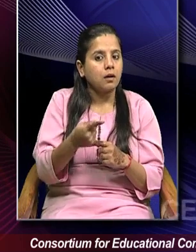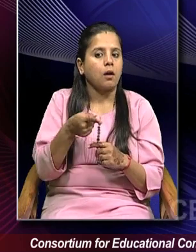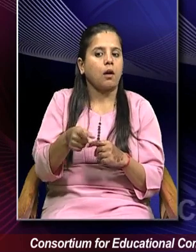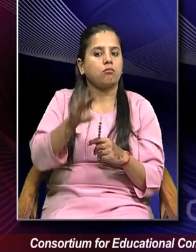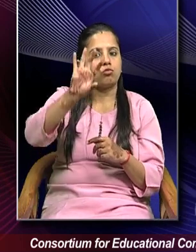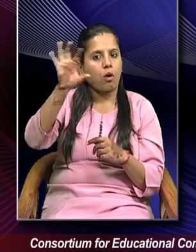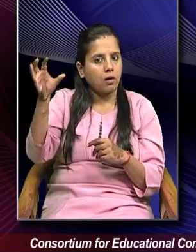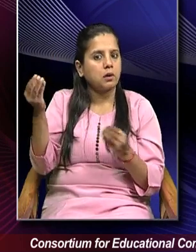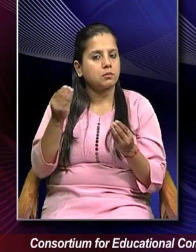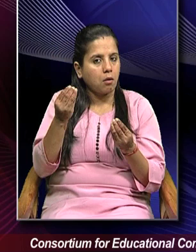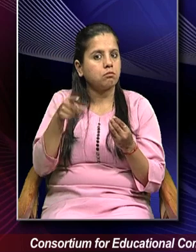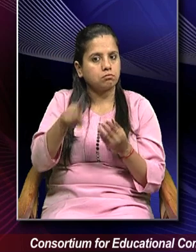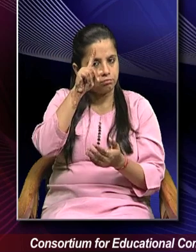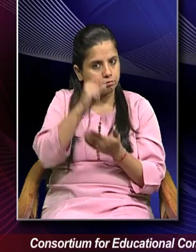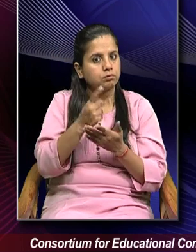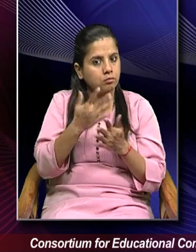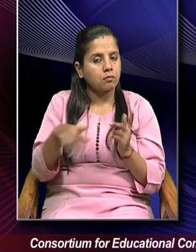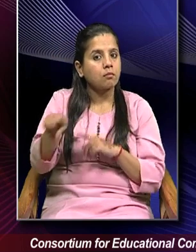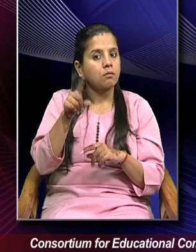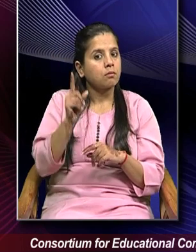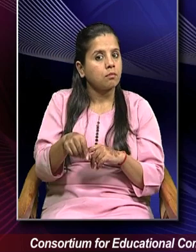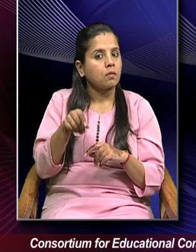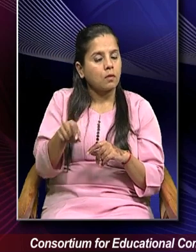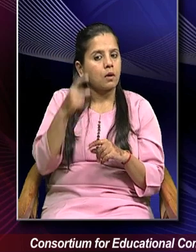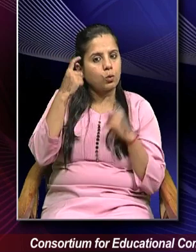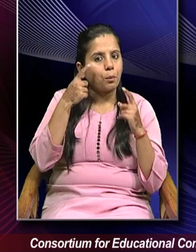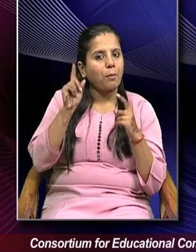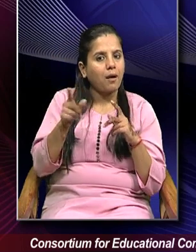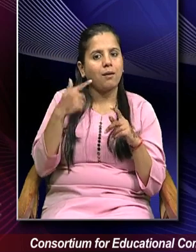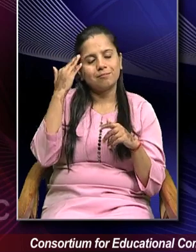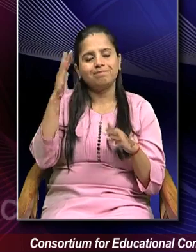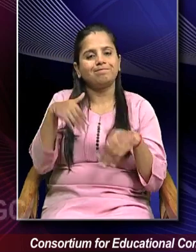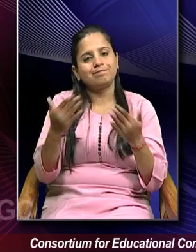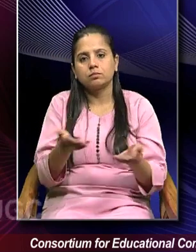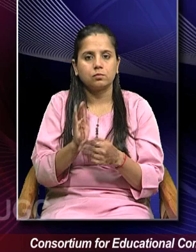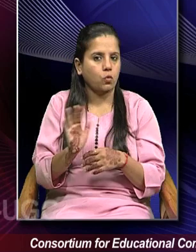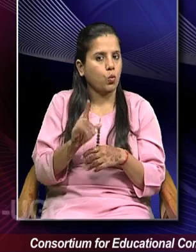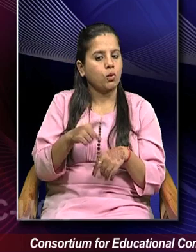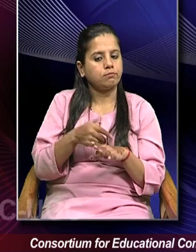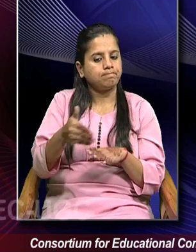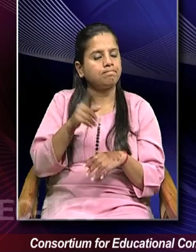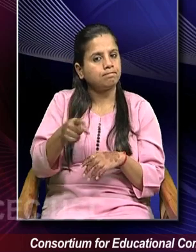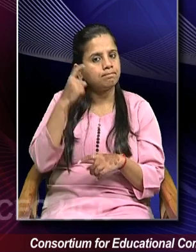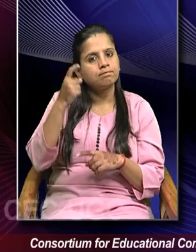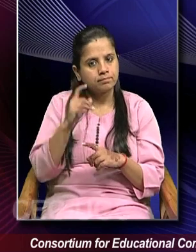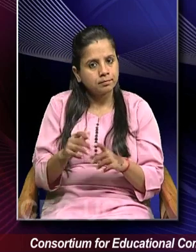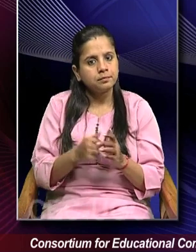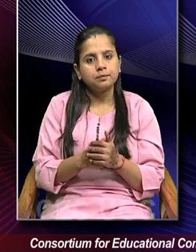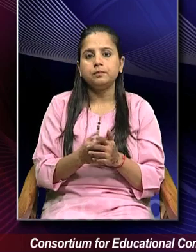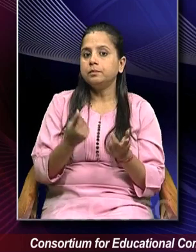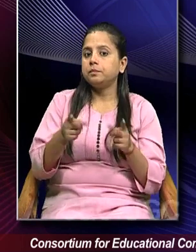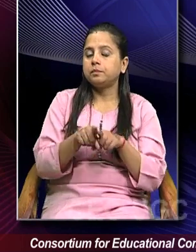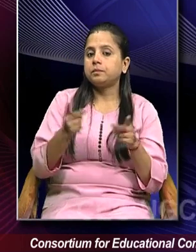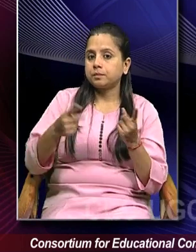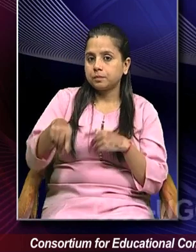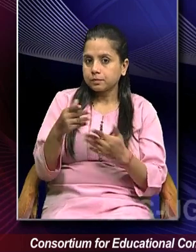nations, they should have been very well thought about during this time. And he is also in a